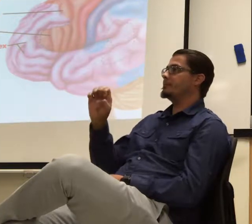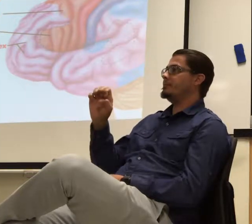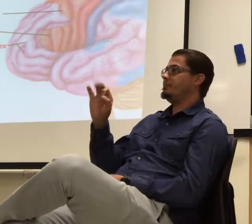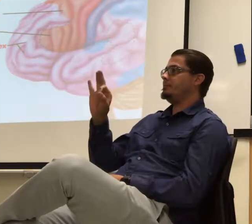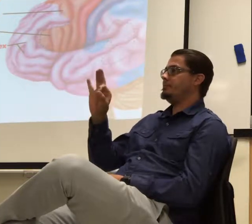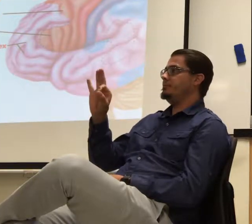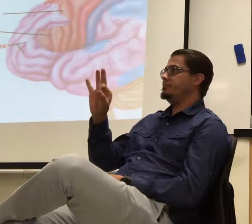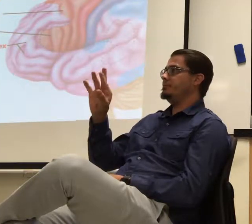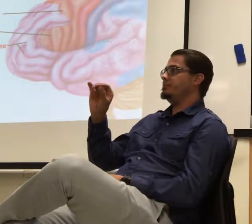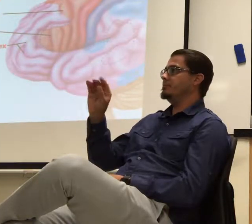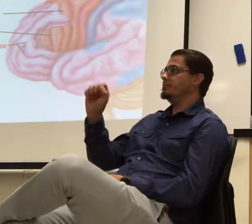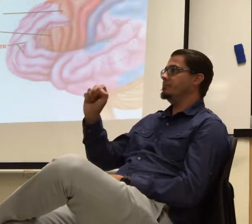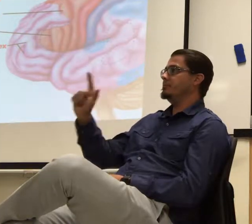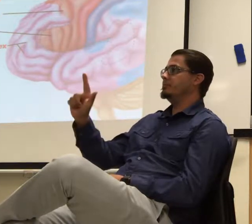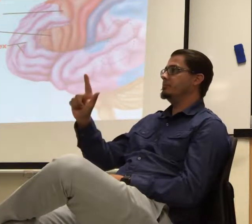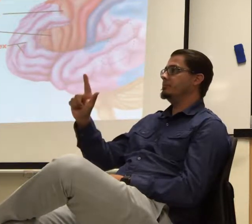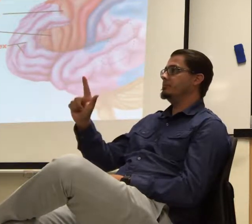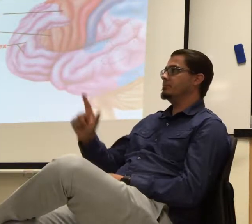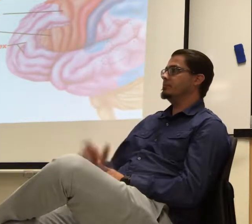prefrontal.